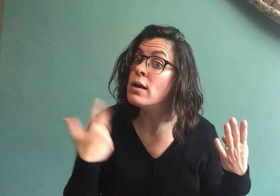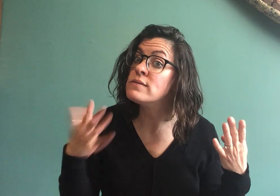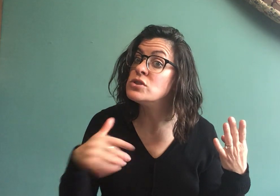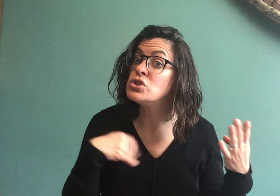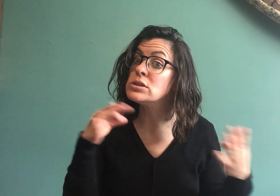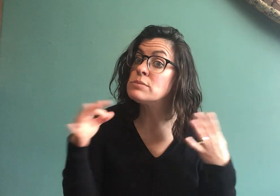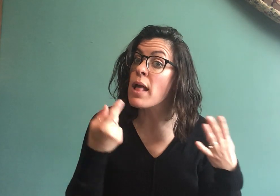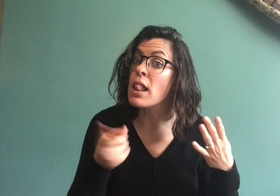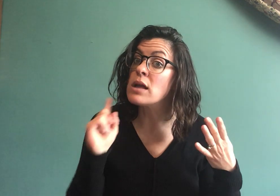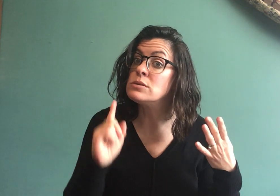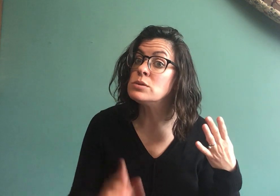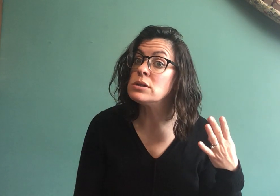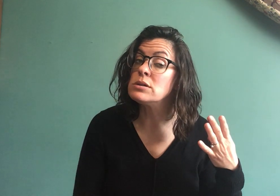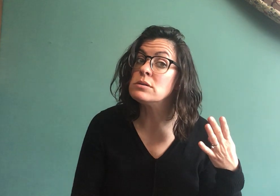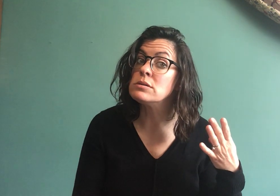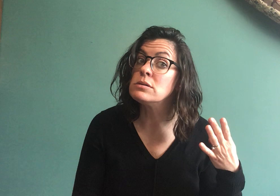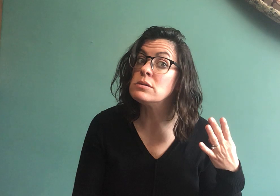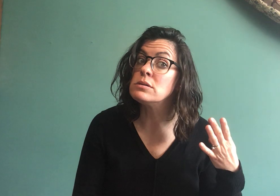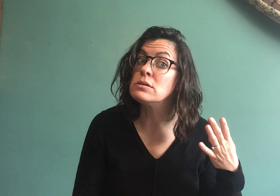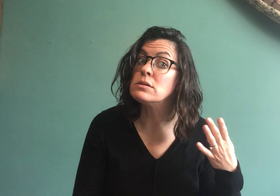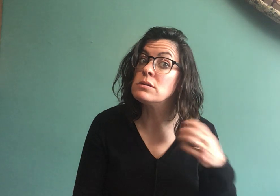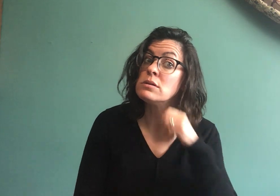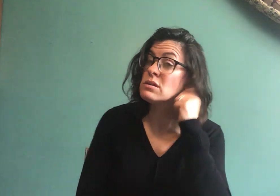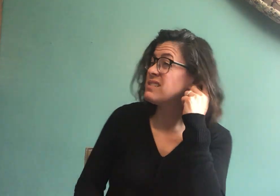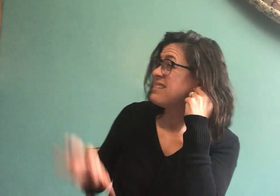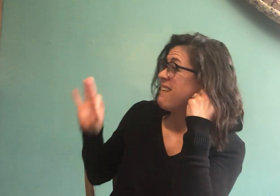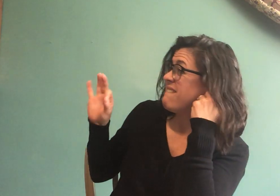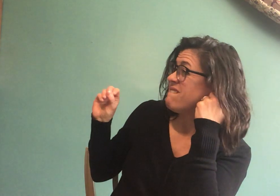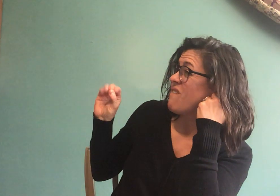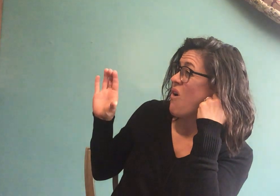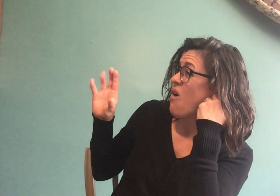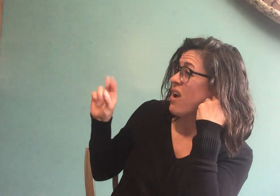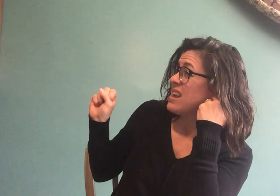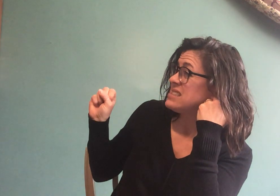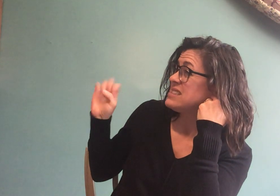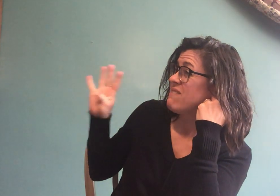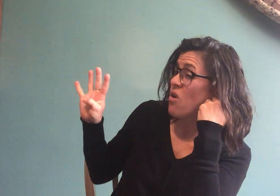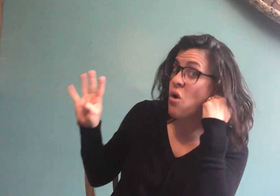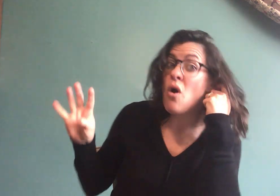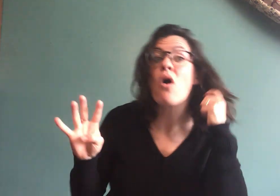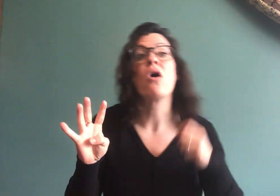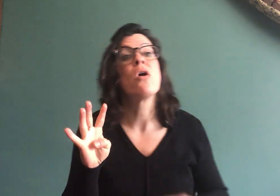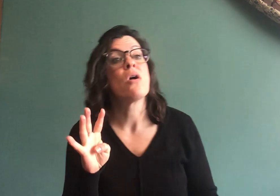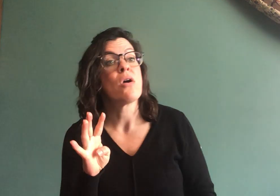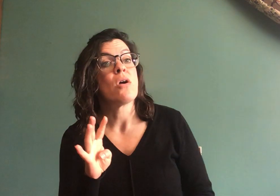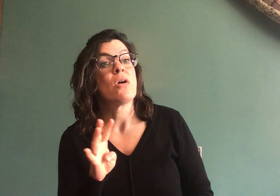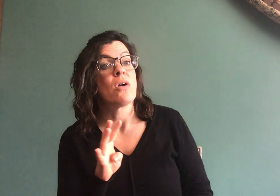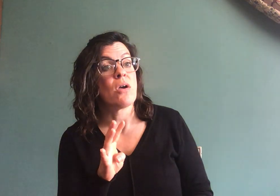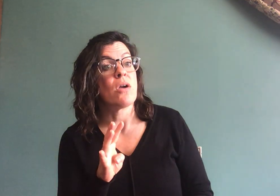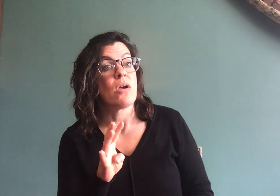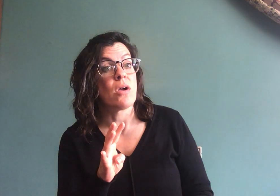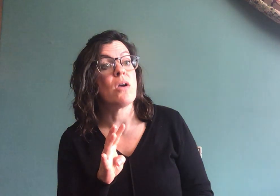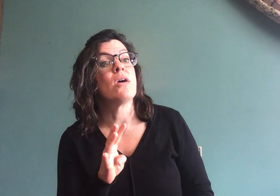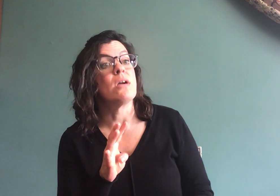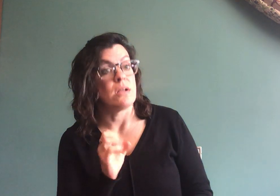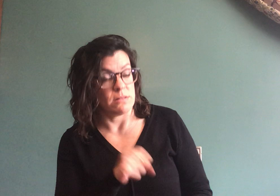Focus 4. Who said that? Megan. You're absolutely correct. Focus 4. That is what OSHA